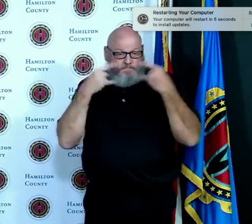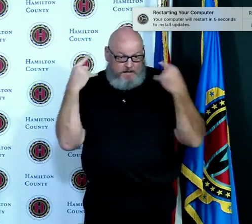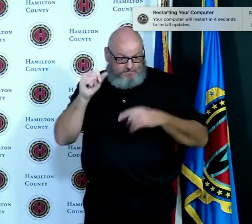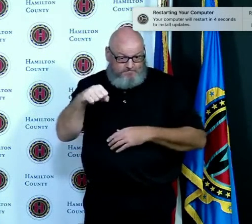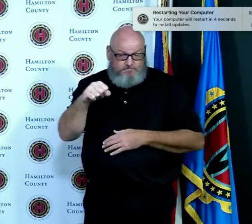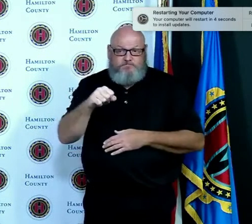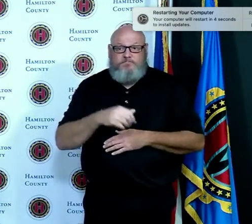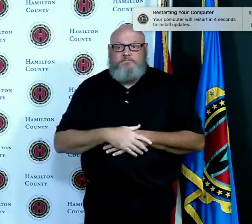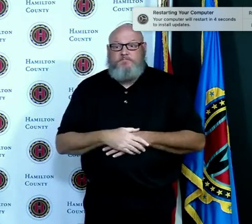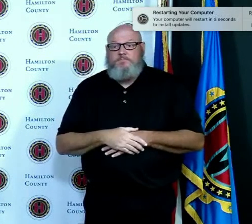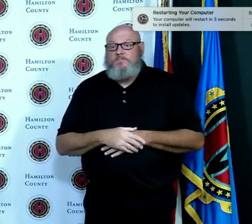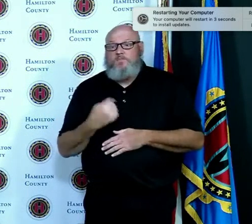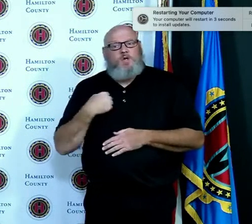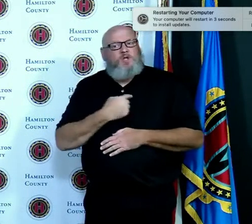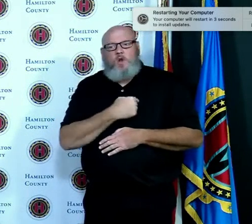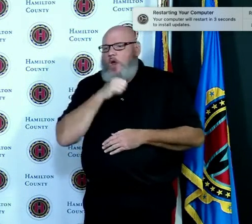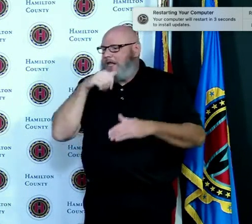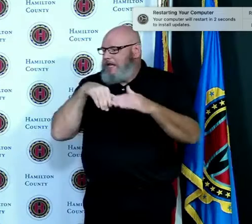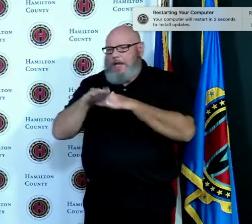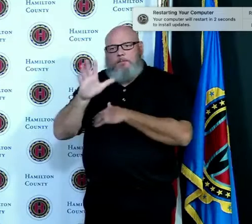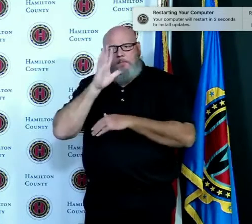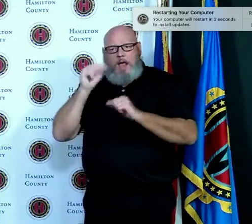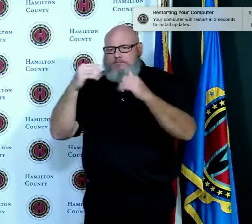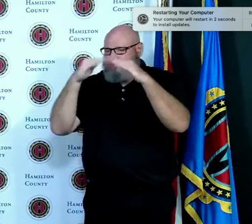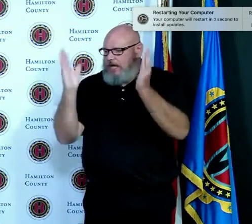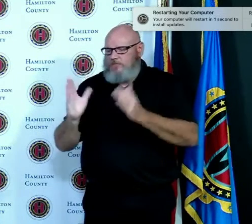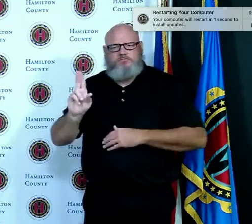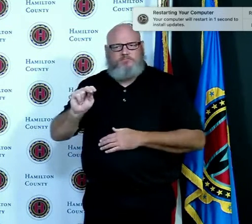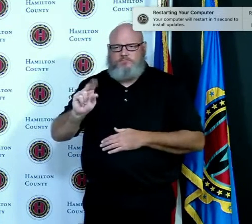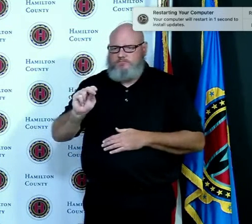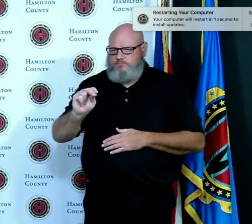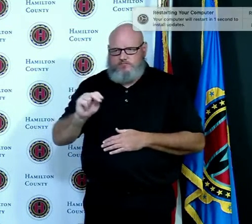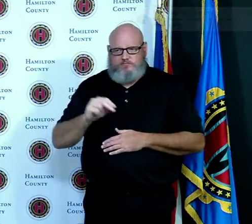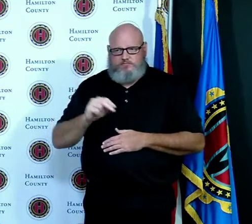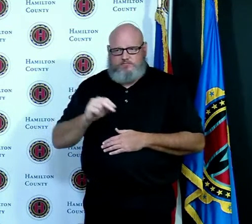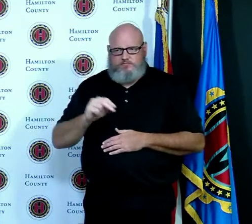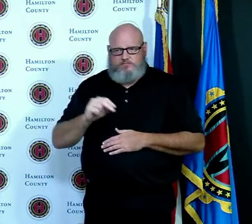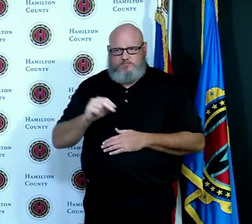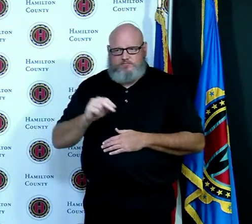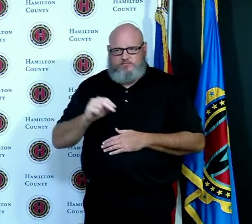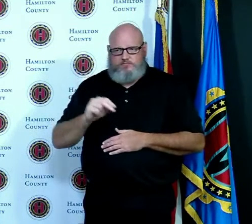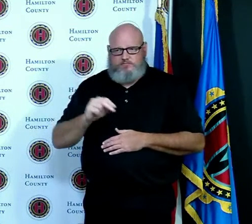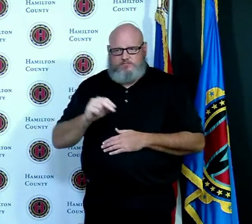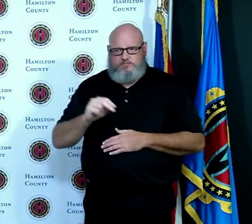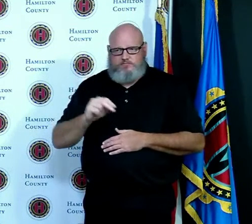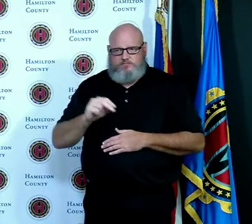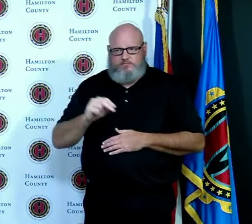house. And so that's a very quick off the cuff idea, but we want to make sure that